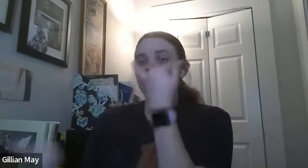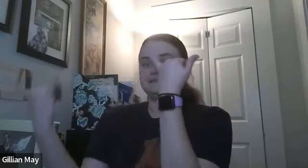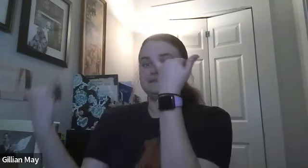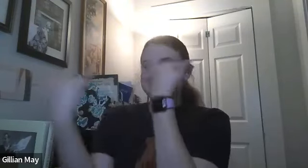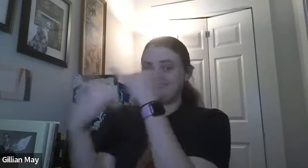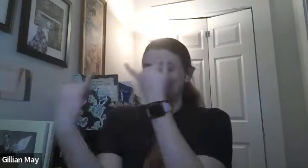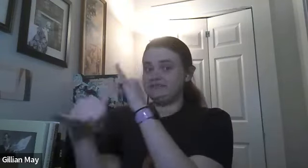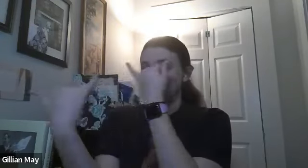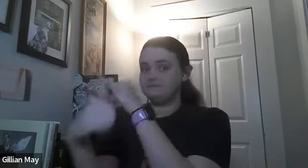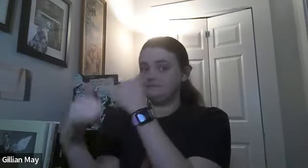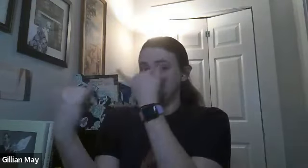Or silly.